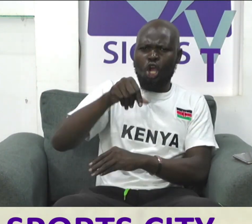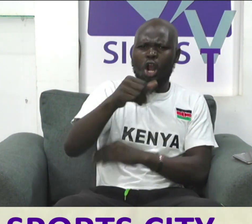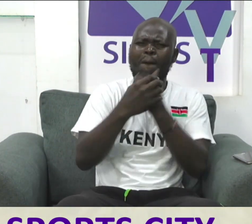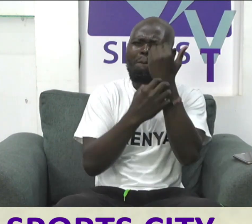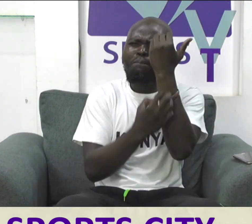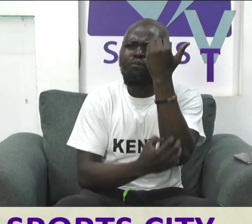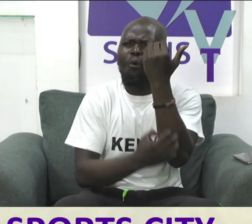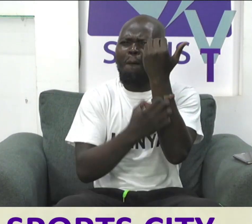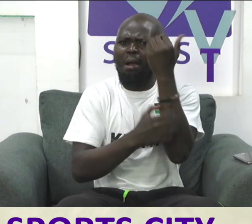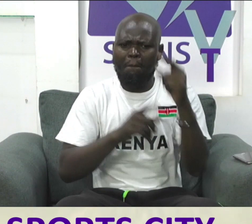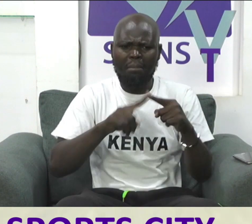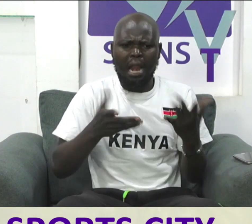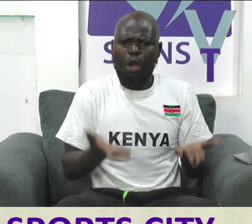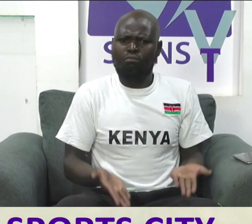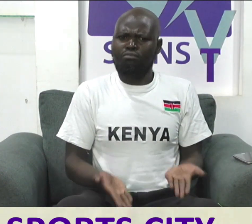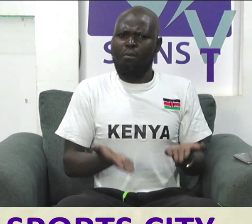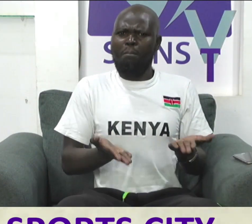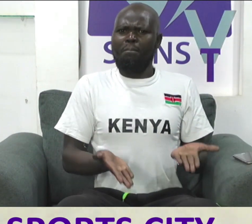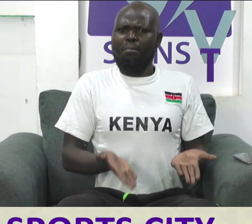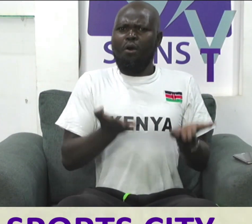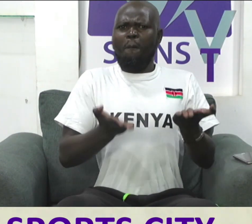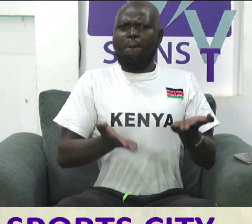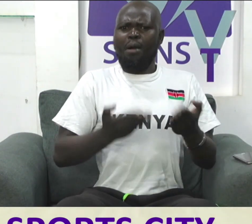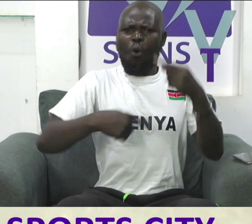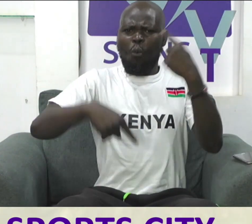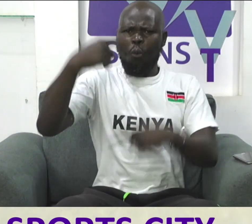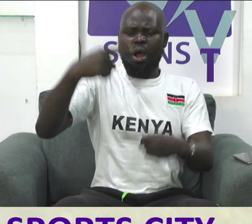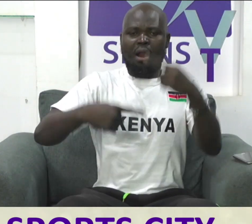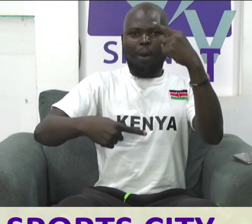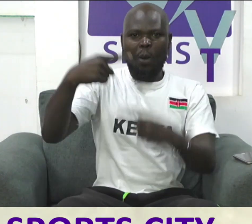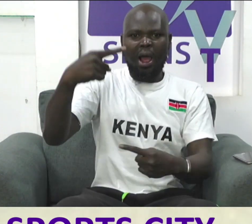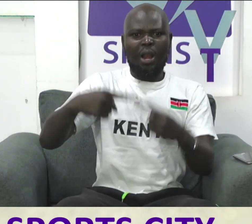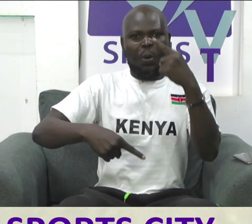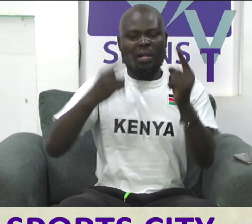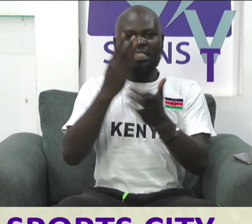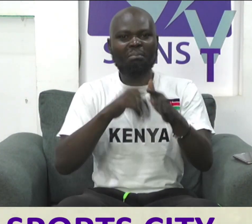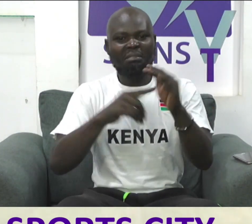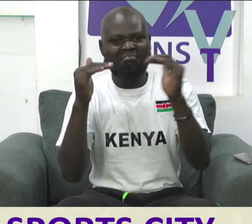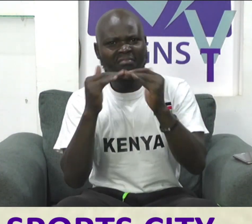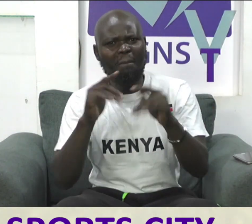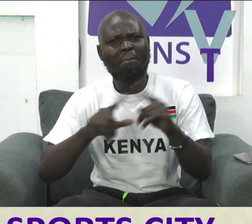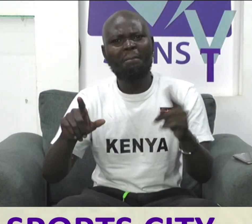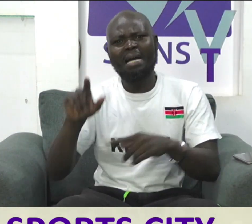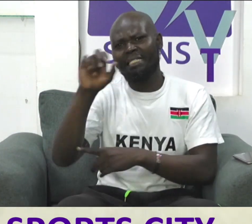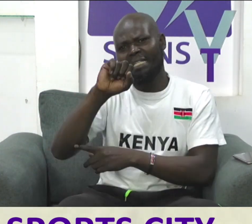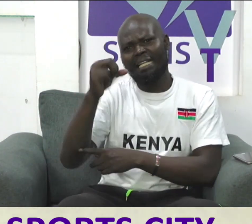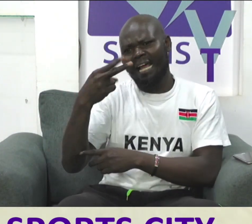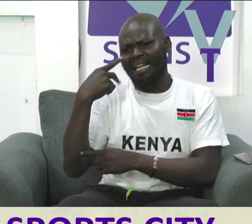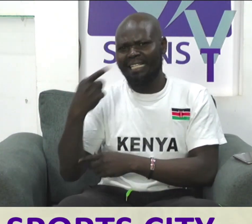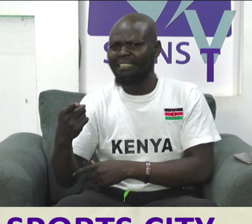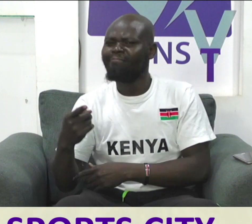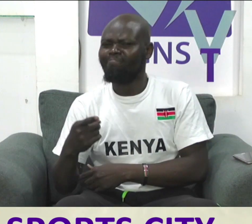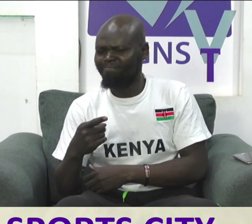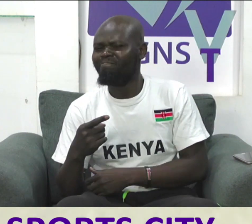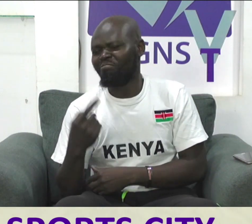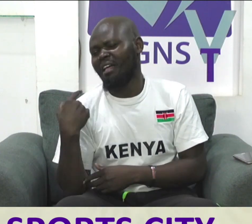changed. I really don't know why they're having the poor game, but